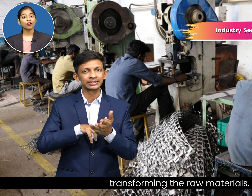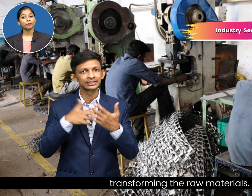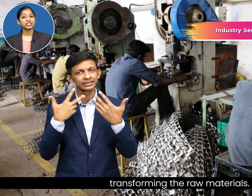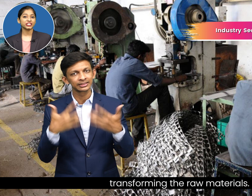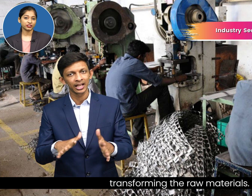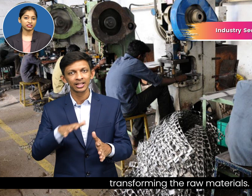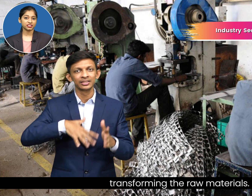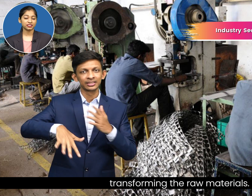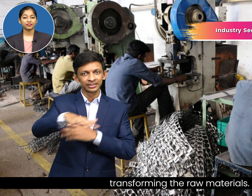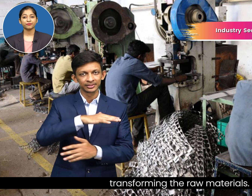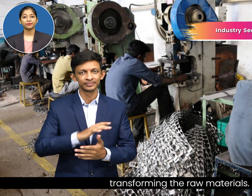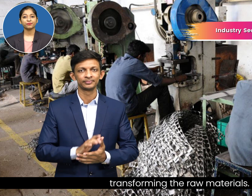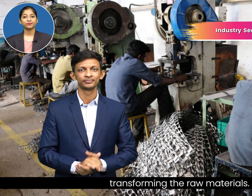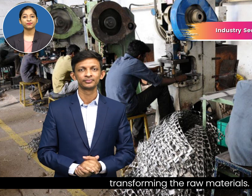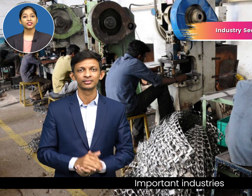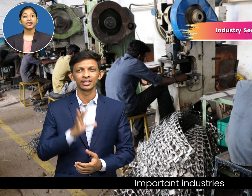transforming the raw materials.